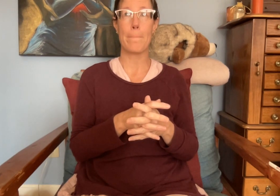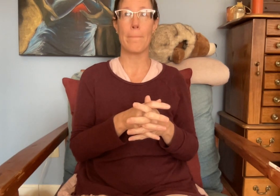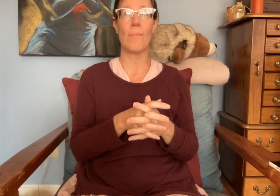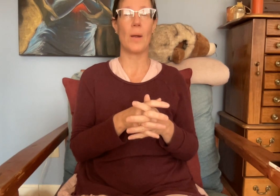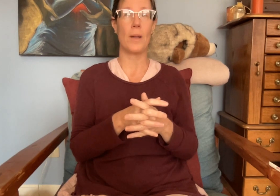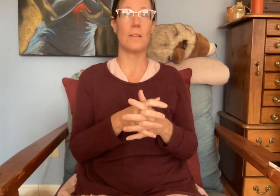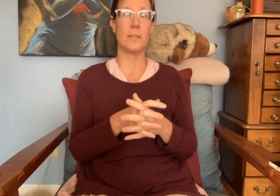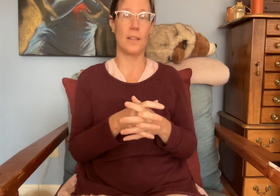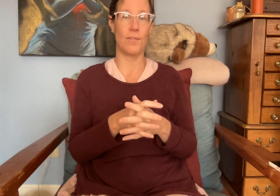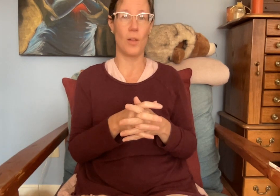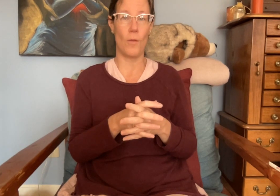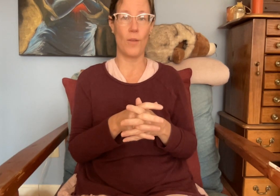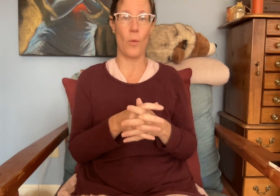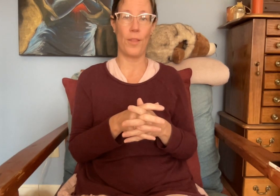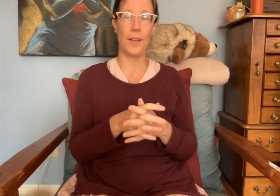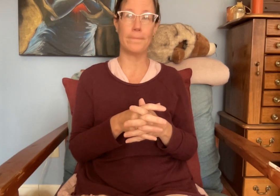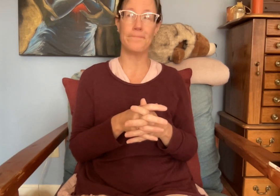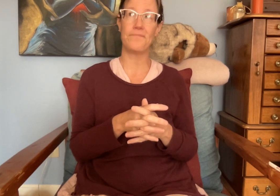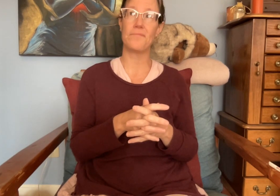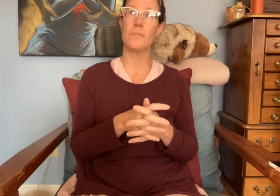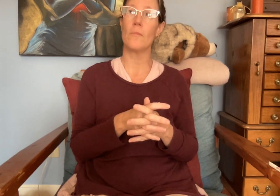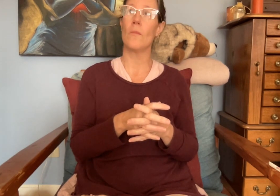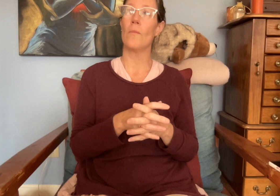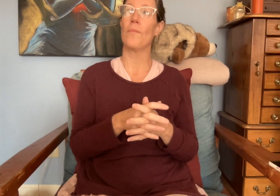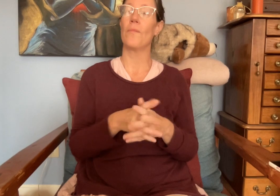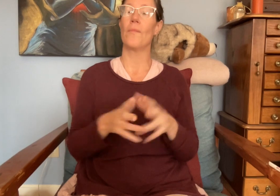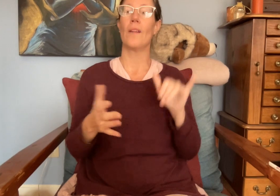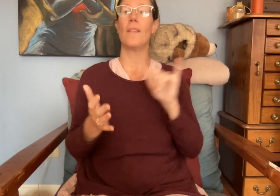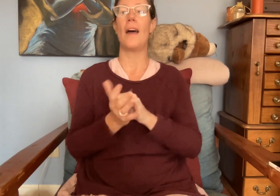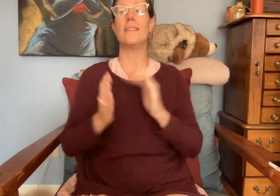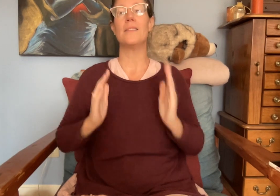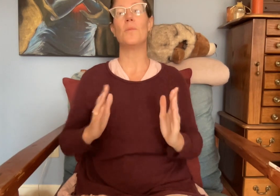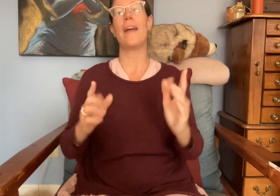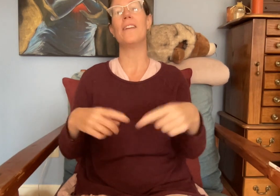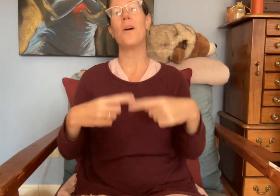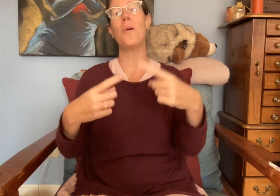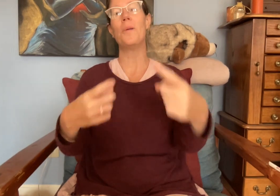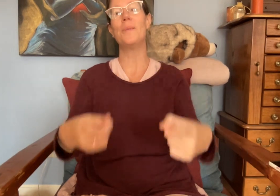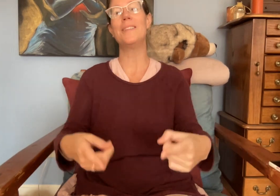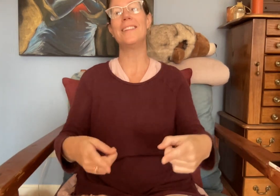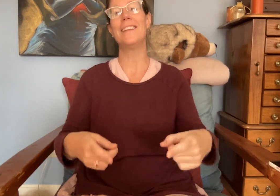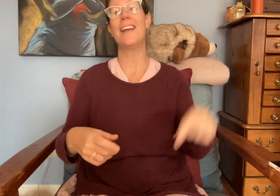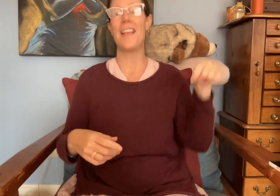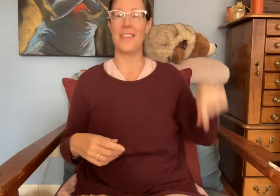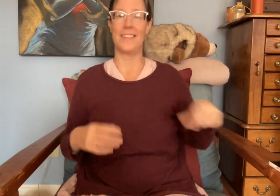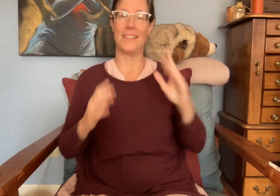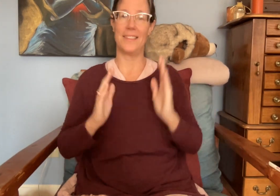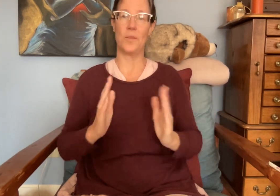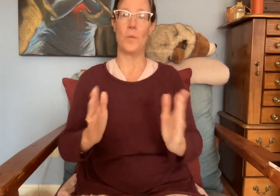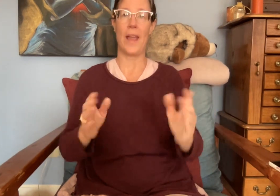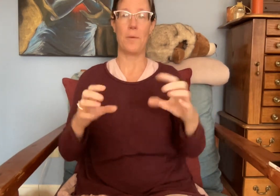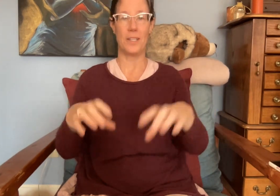But I want you to see the flow of the whole thing. That's the way it goes. This is the way we